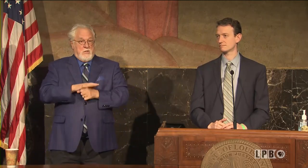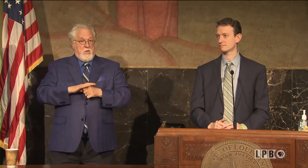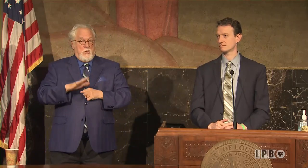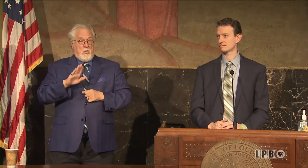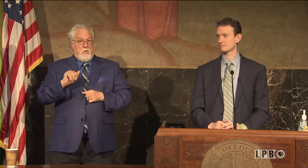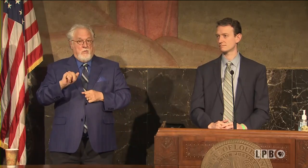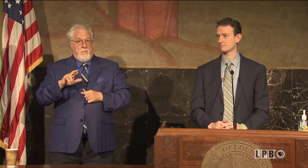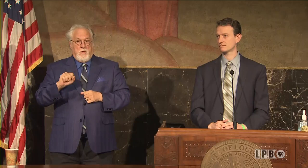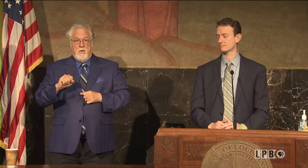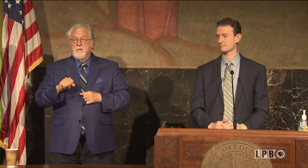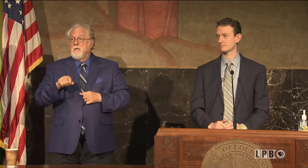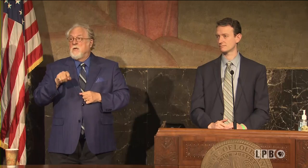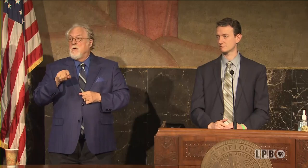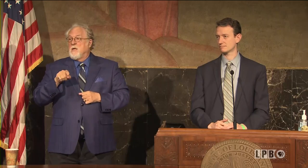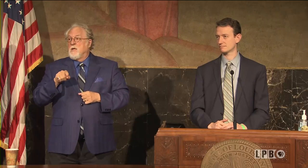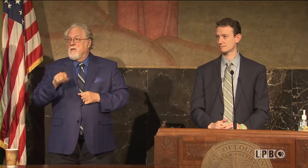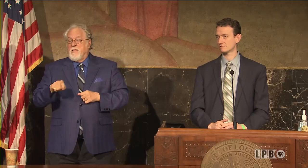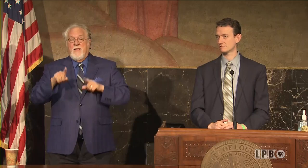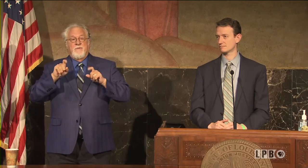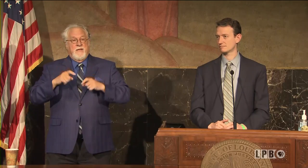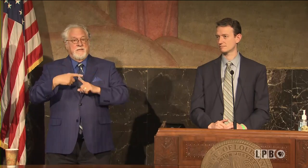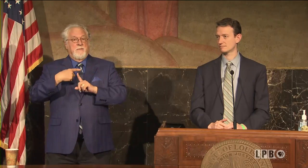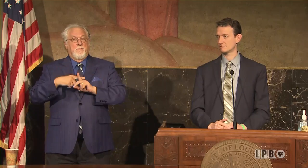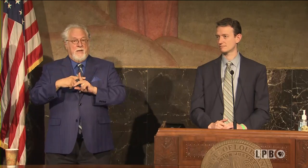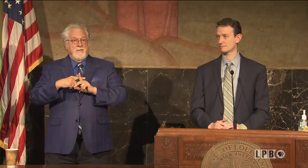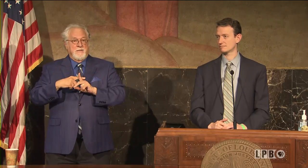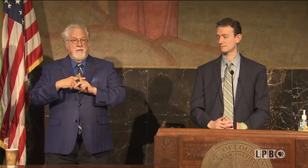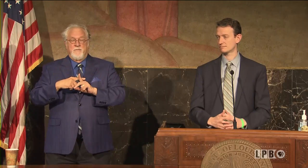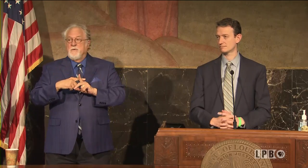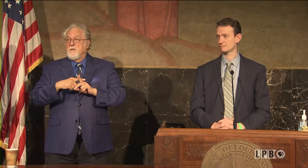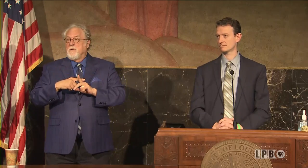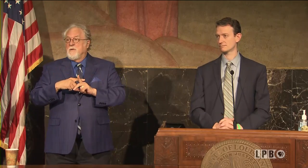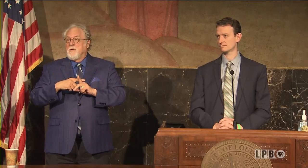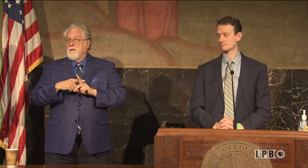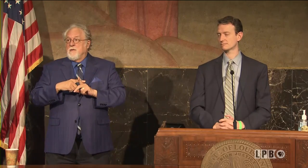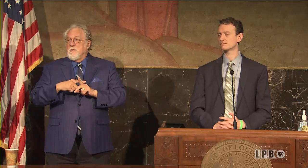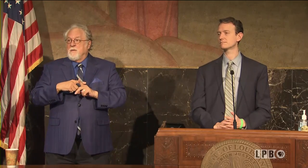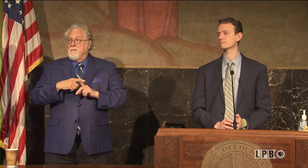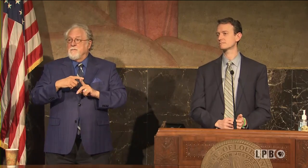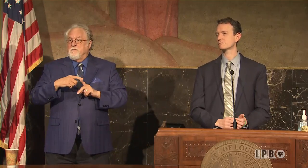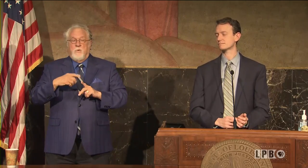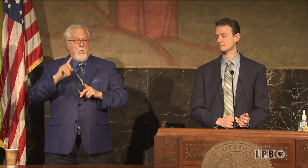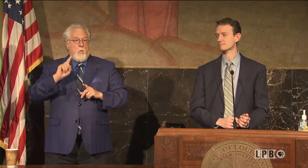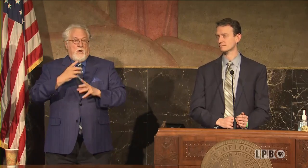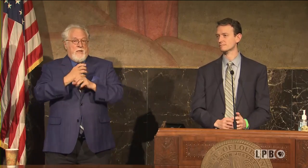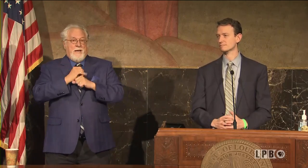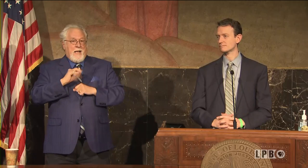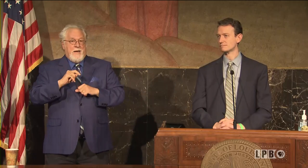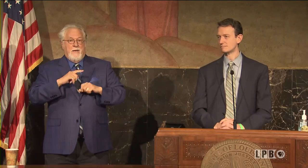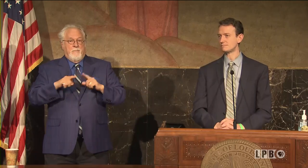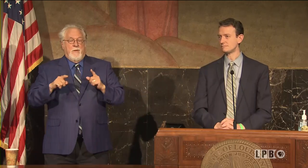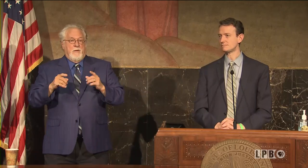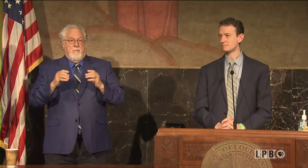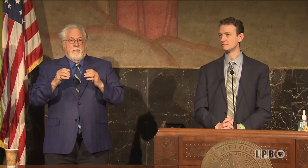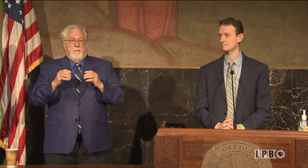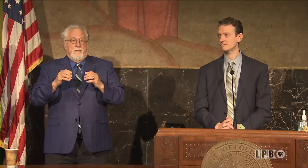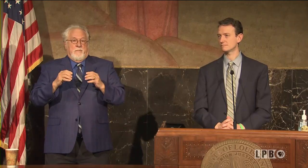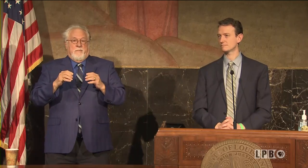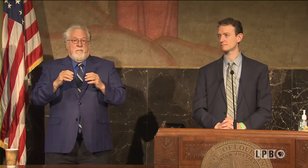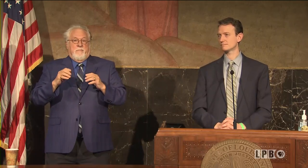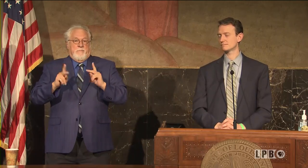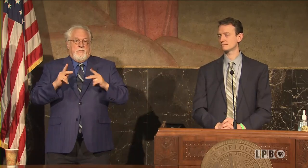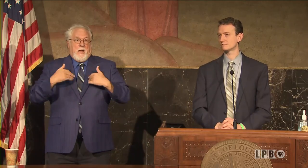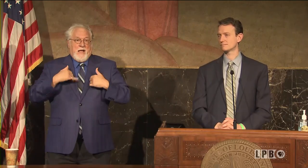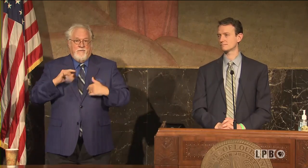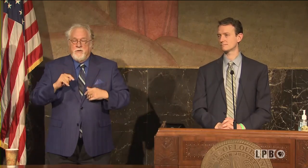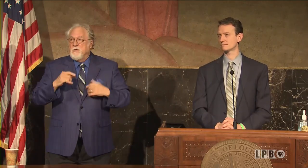bars that they have now tested positive for COVID-19. Obviously, not they got it directly from there, but as more people come forward.